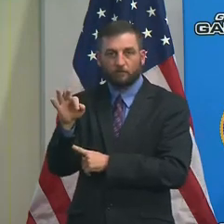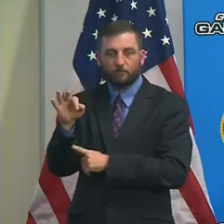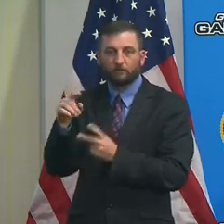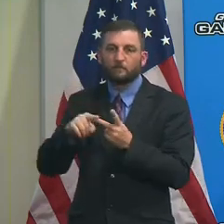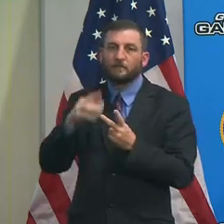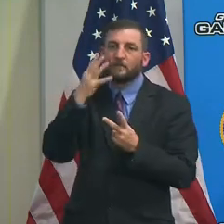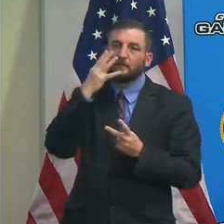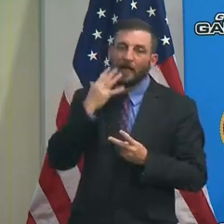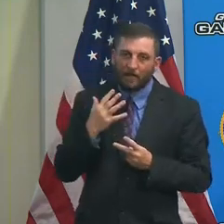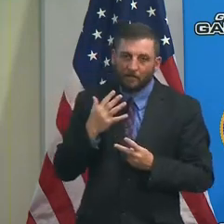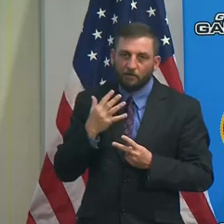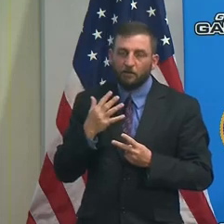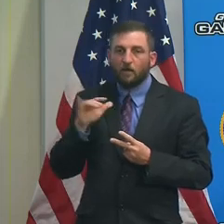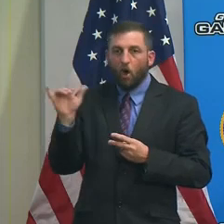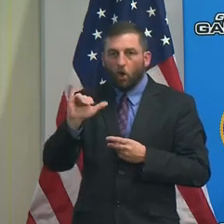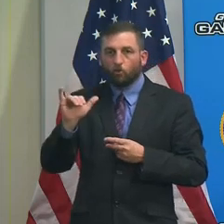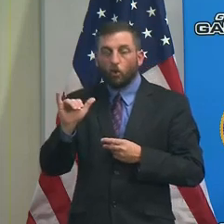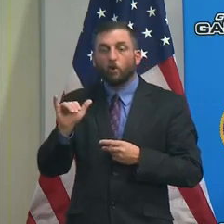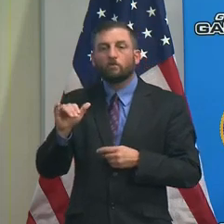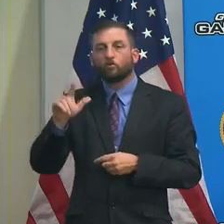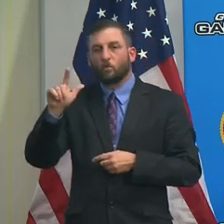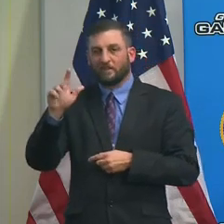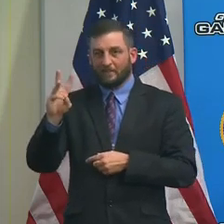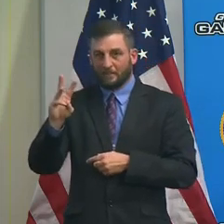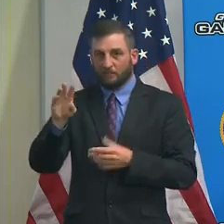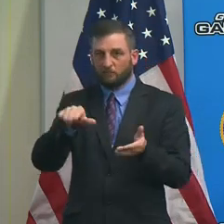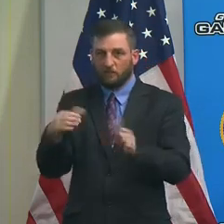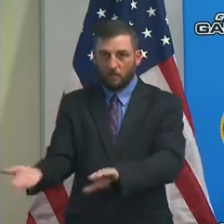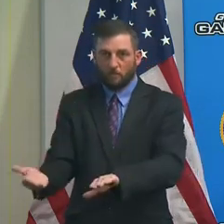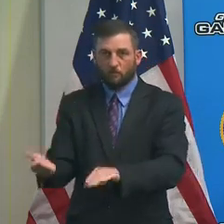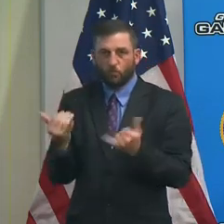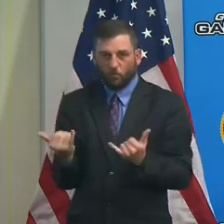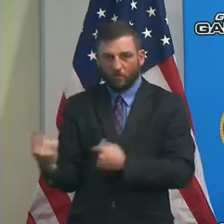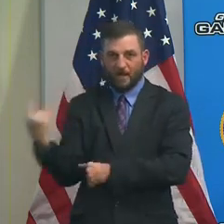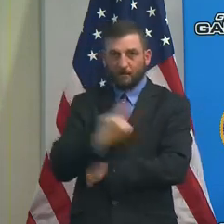we also are reporting 26 deaths today.